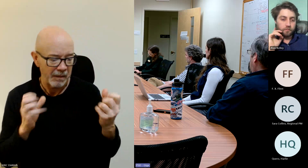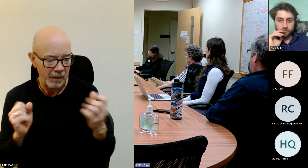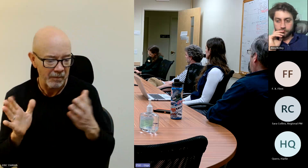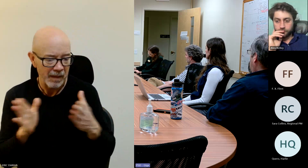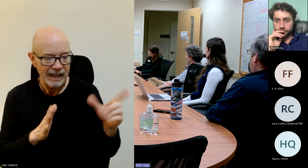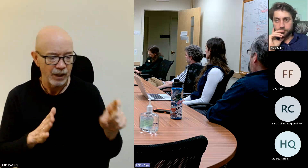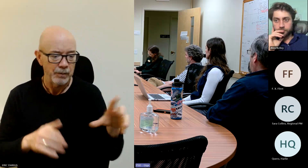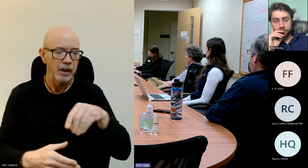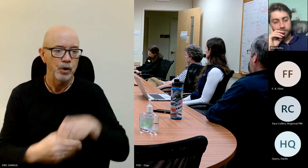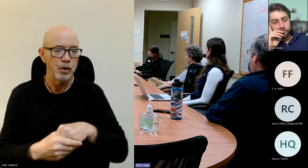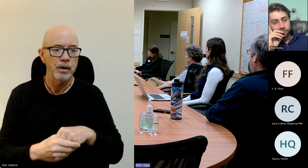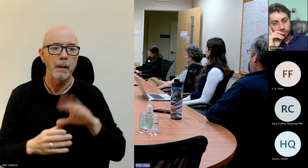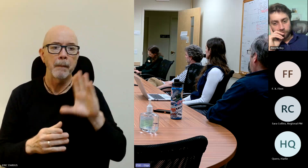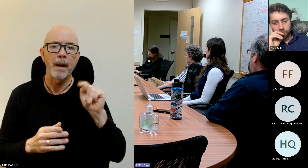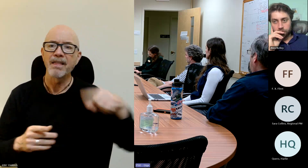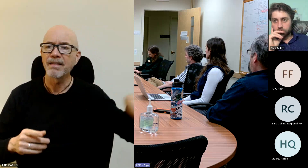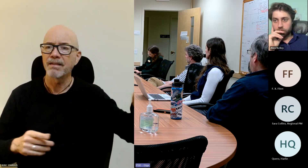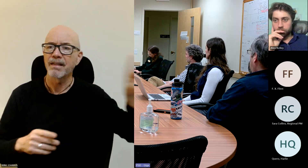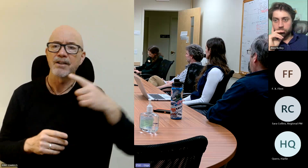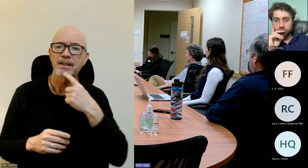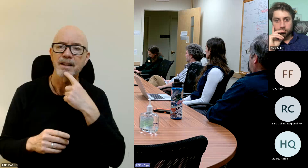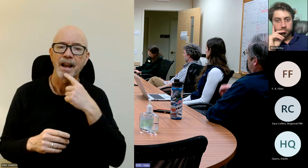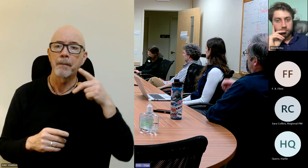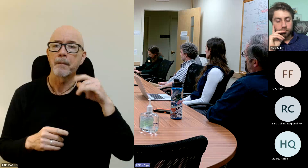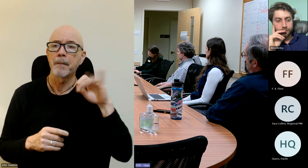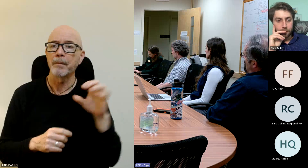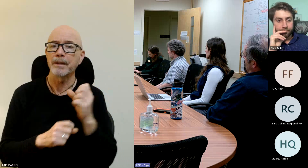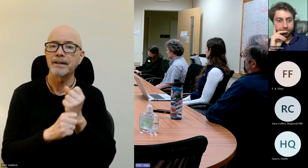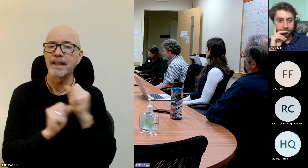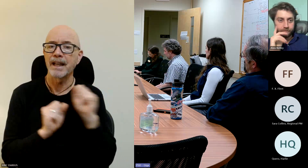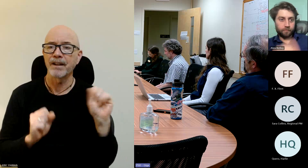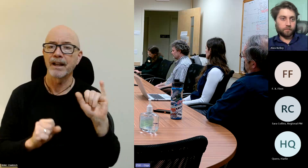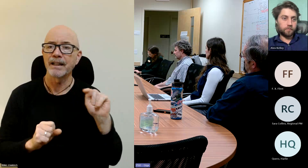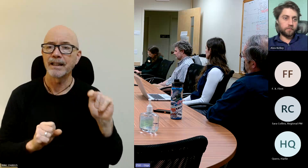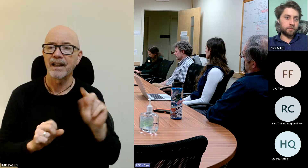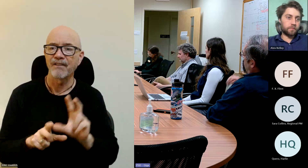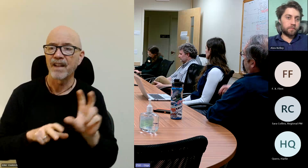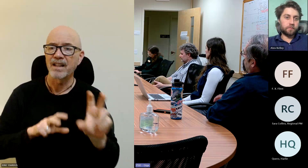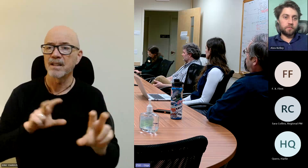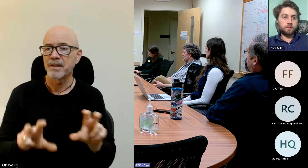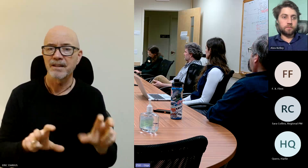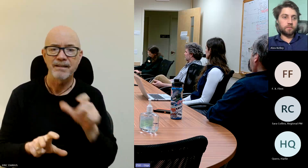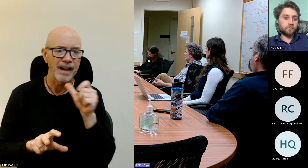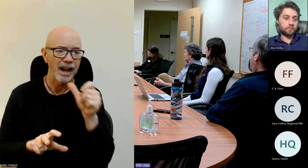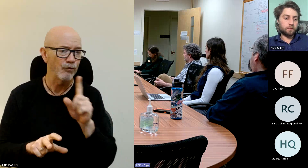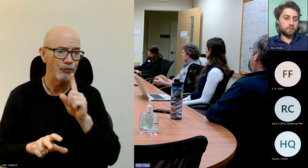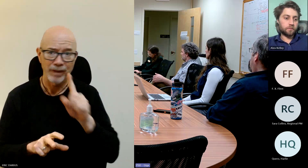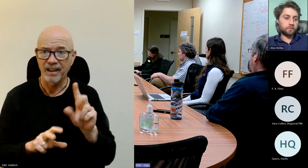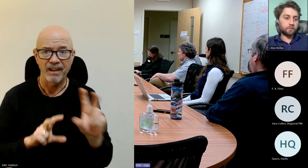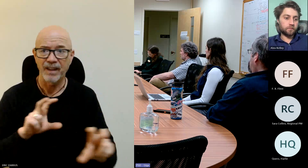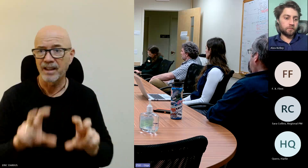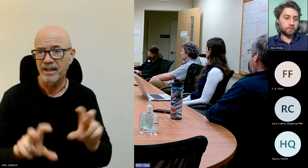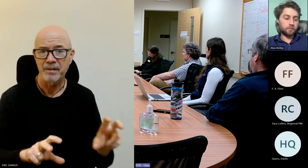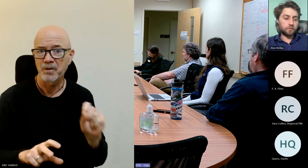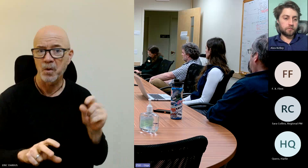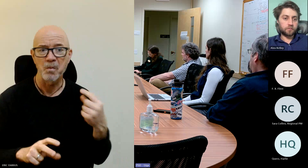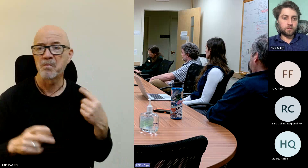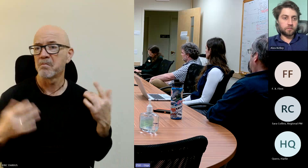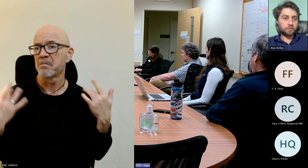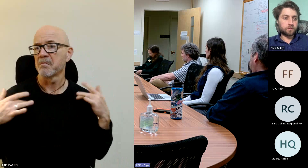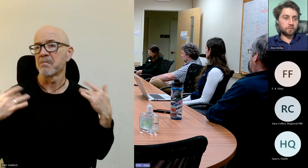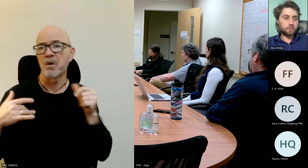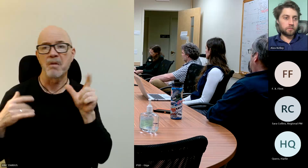that they're claiming that these public safety IT investments are not IT investments, therefore we don't have to plan. So we're headed for a train